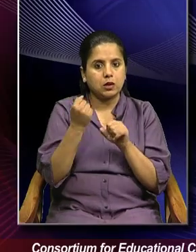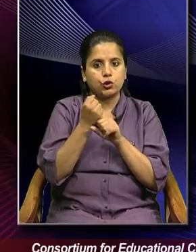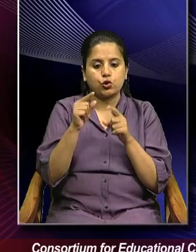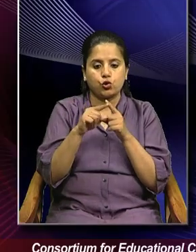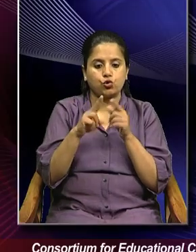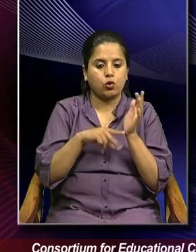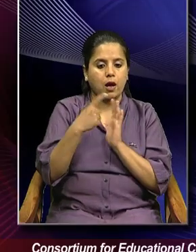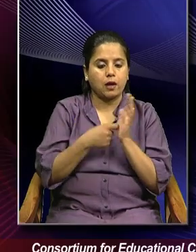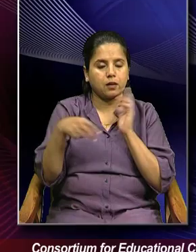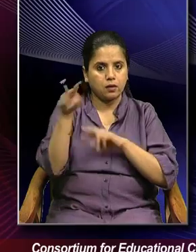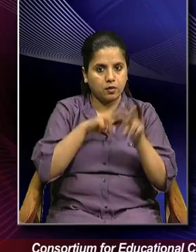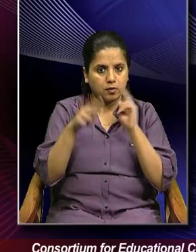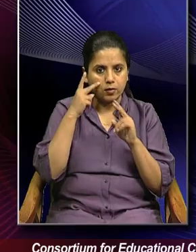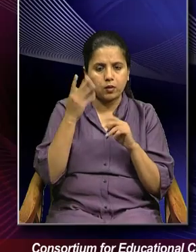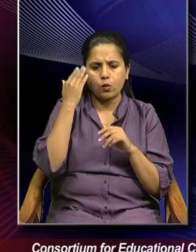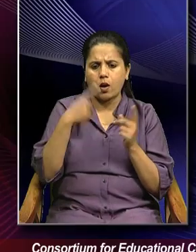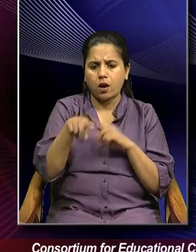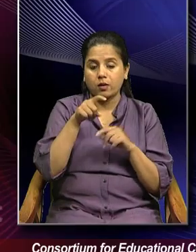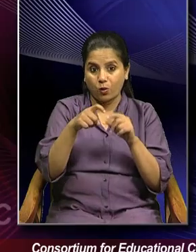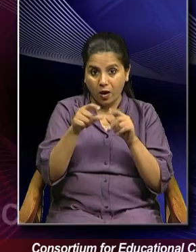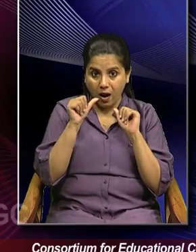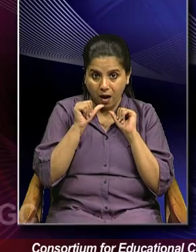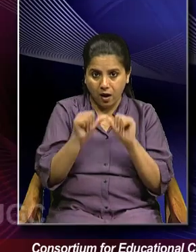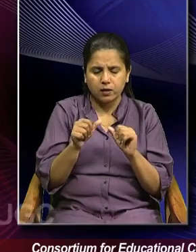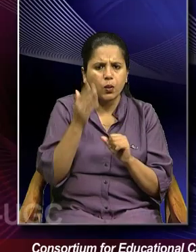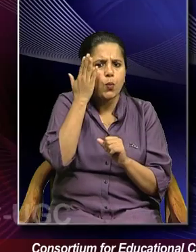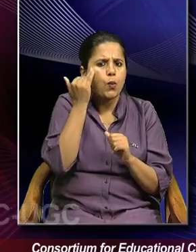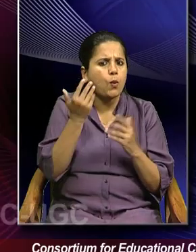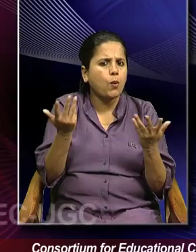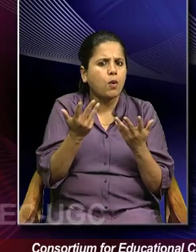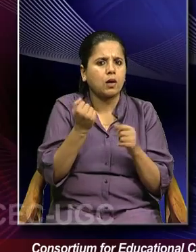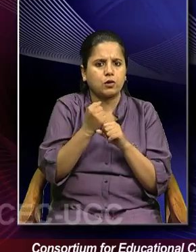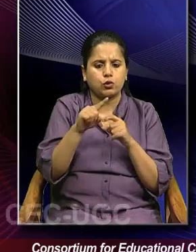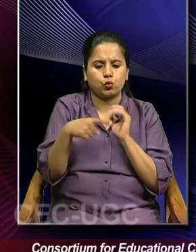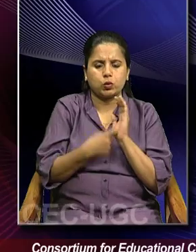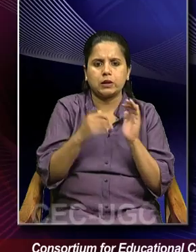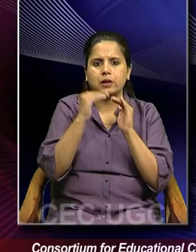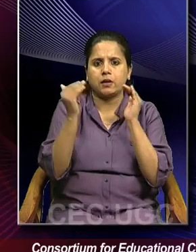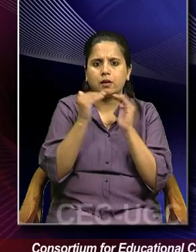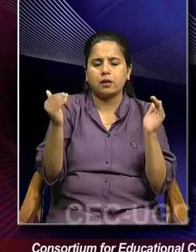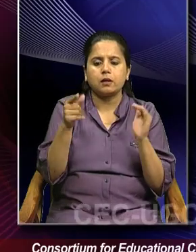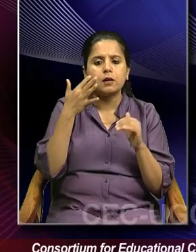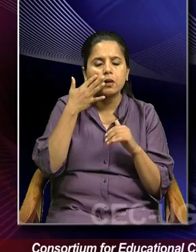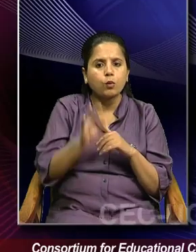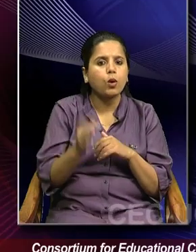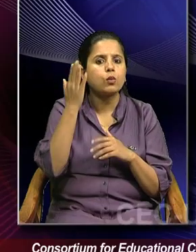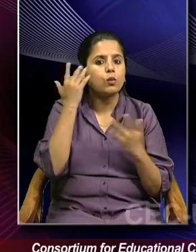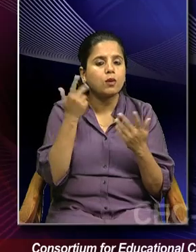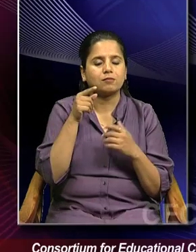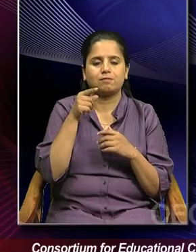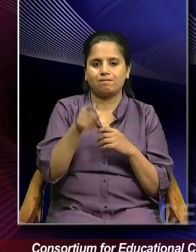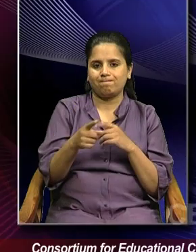lens, why, to answer the question, why gender equality matters? Because